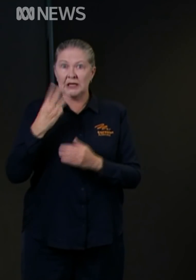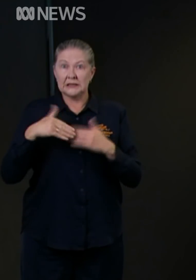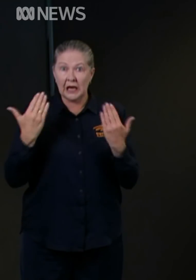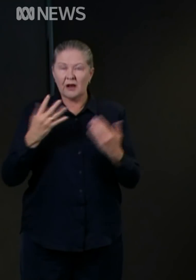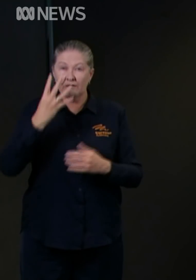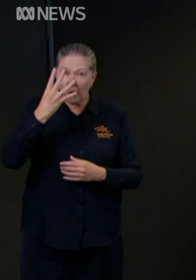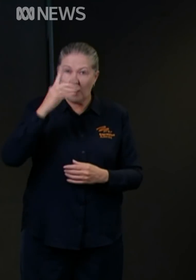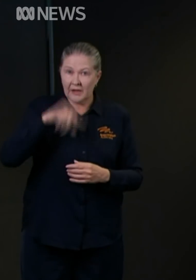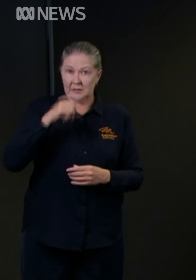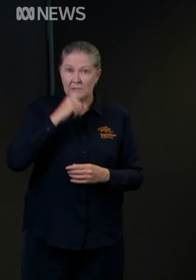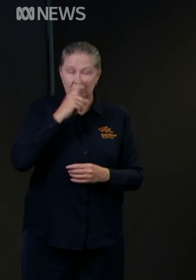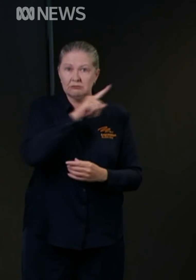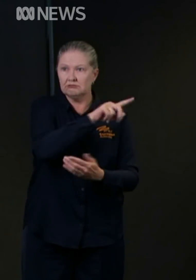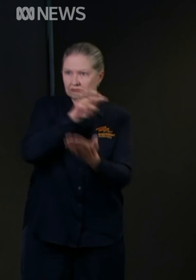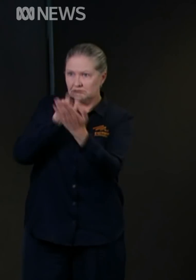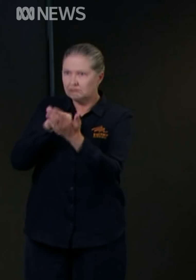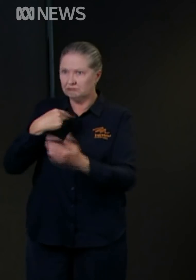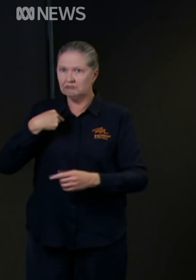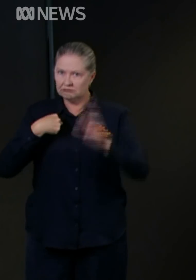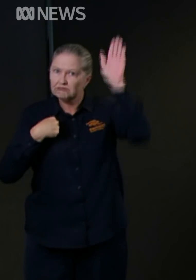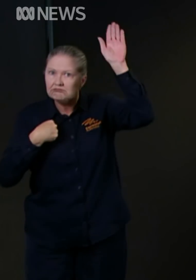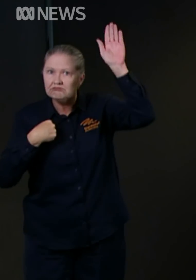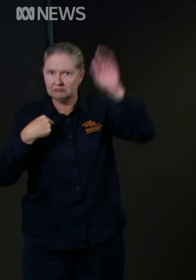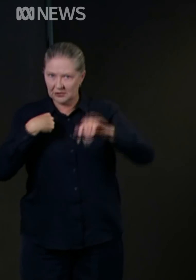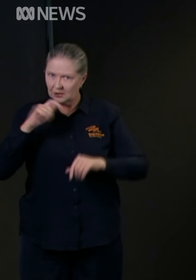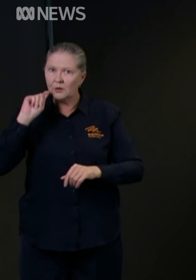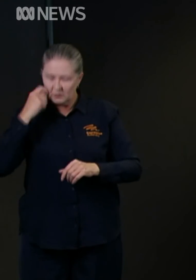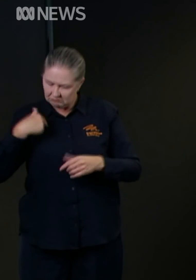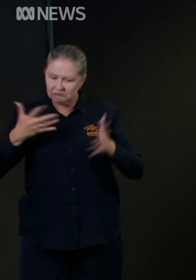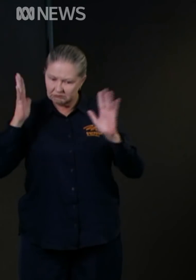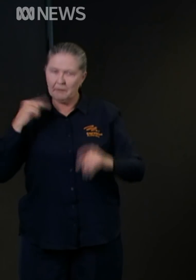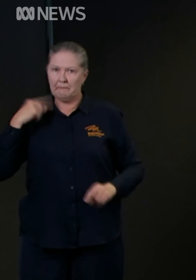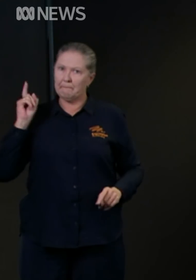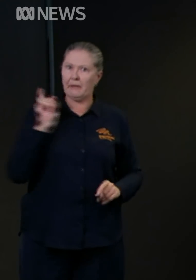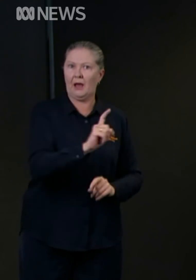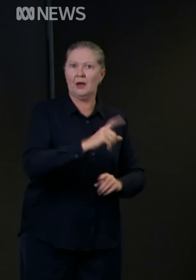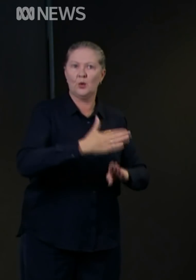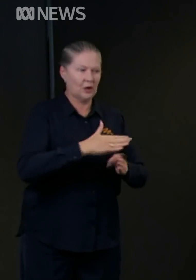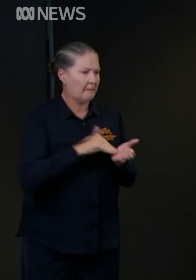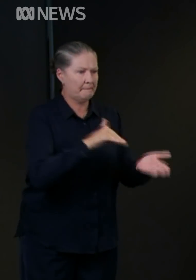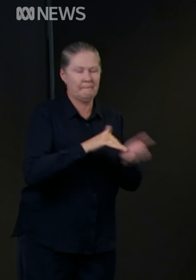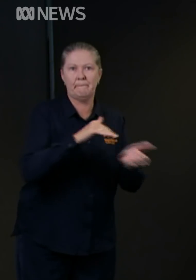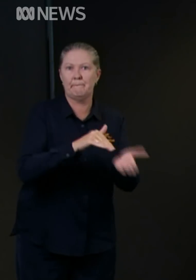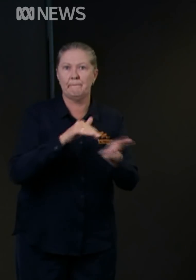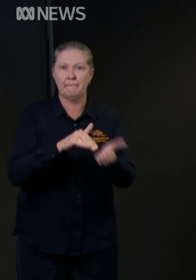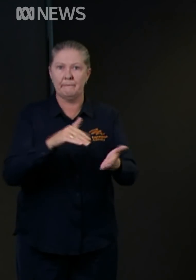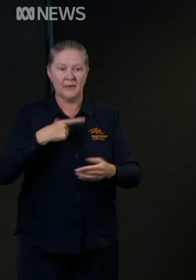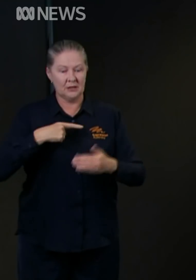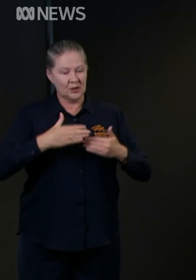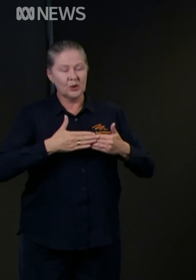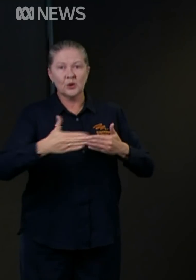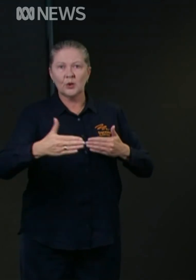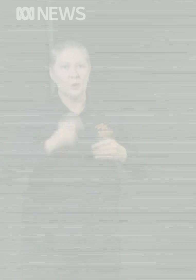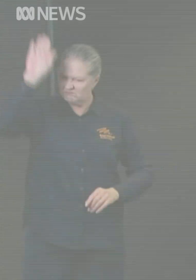people who have registered their interest to step up and come back to work and to assist us during what will be a